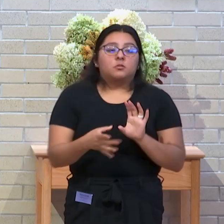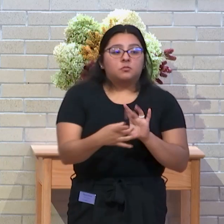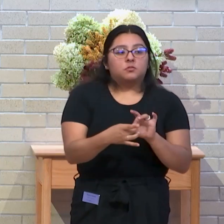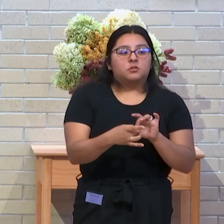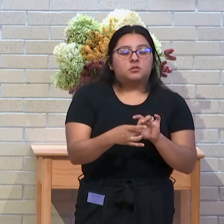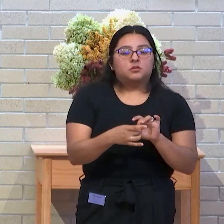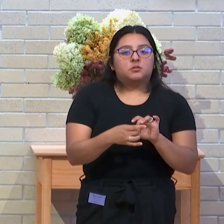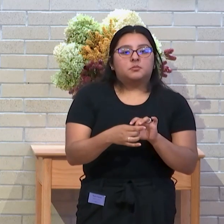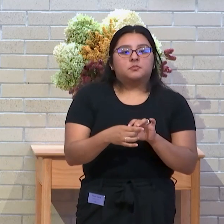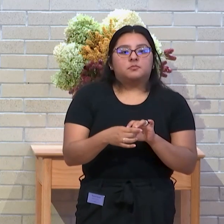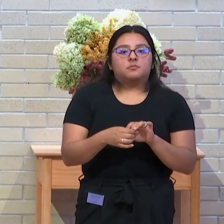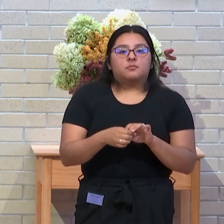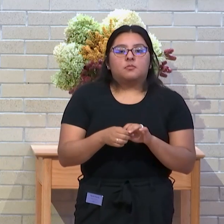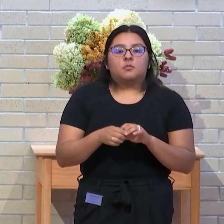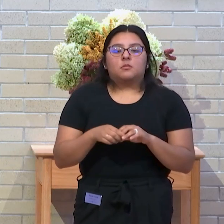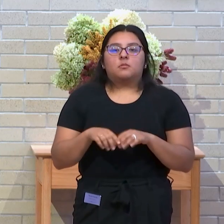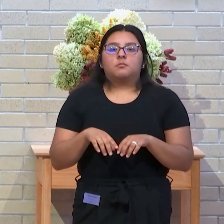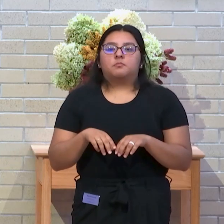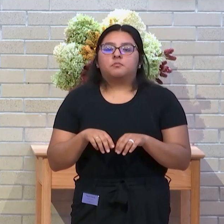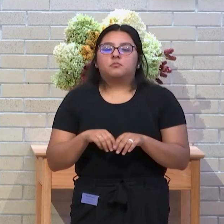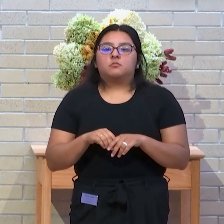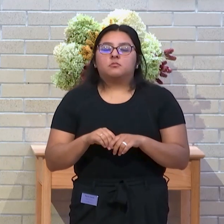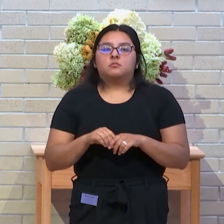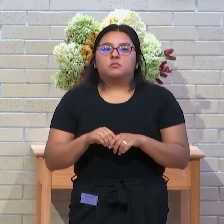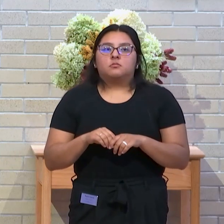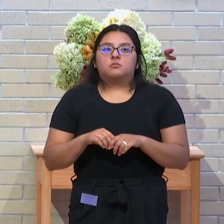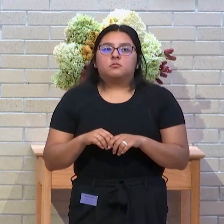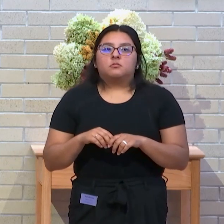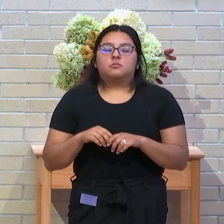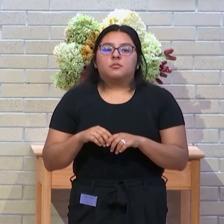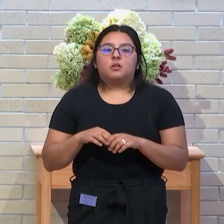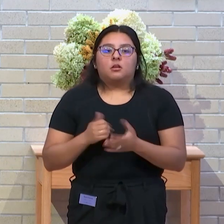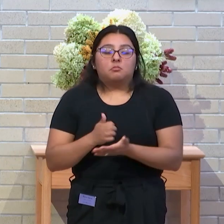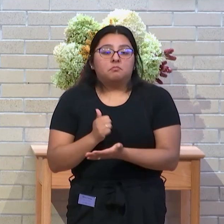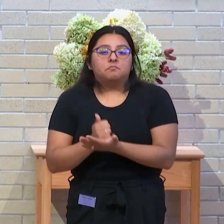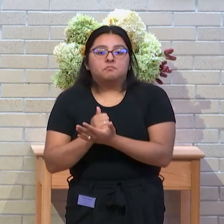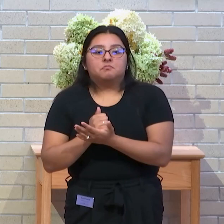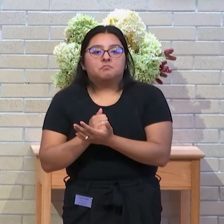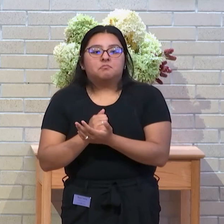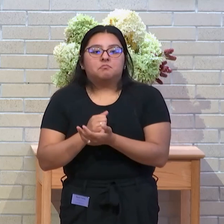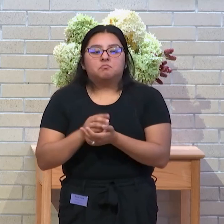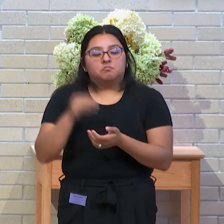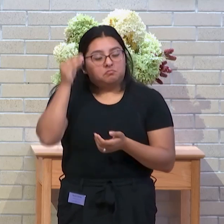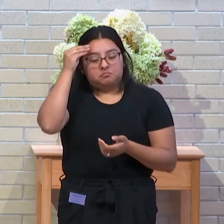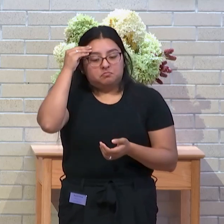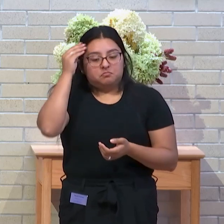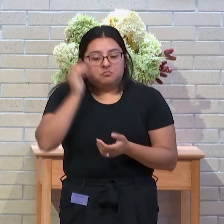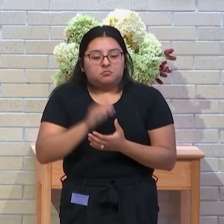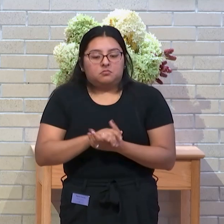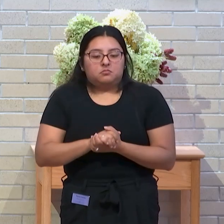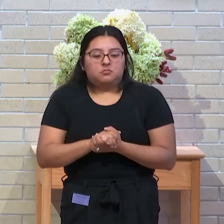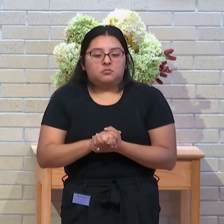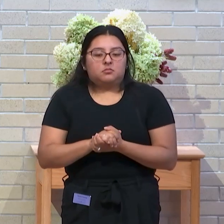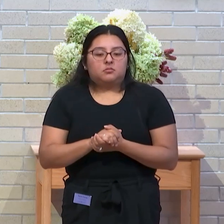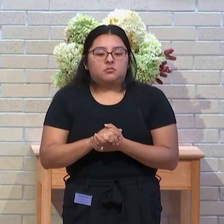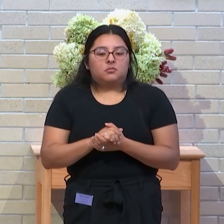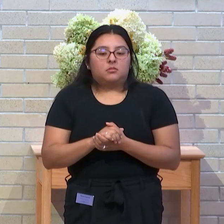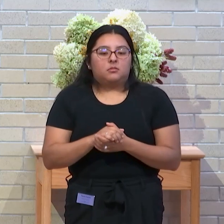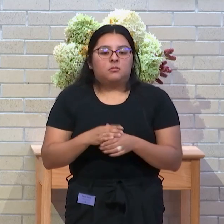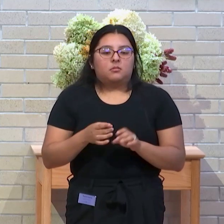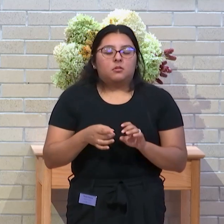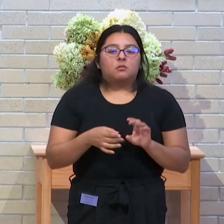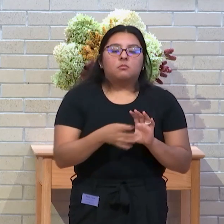relationships, navigating new spaces, humbling ourselves because we simply don't know, finding new strengths, relying